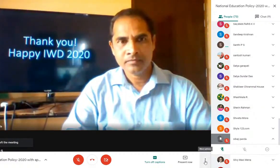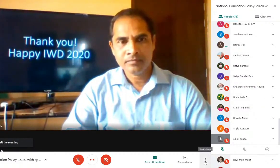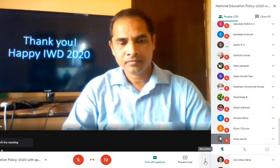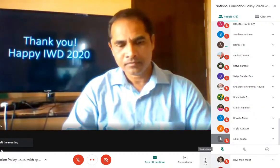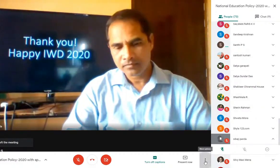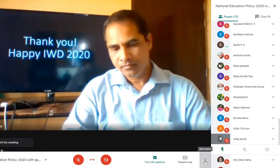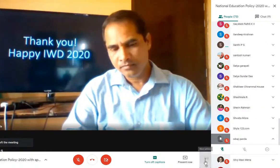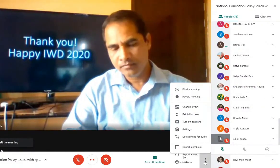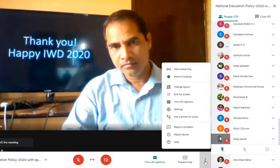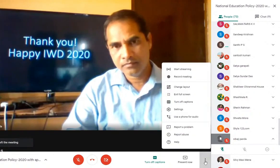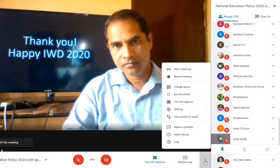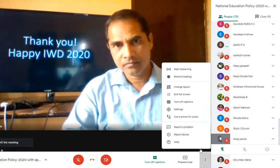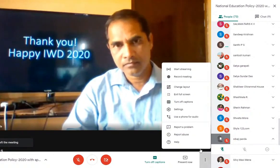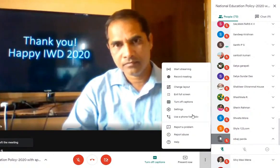Yeah. Can you see me?